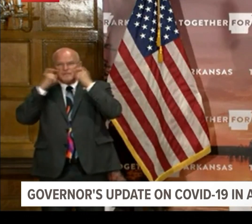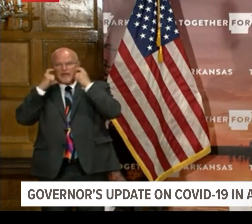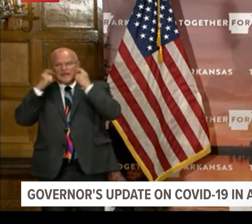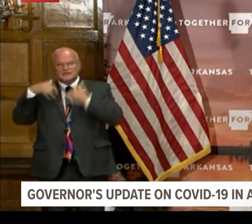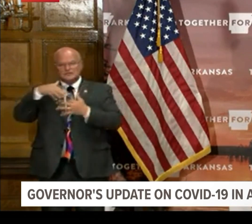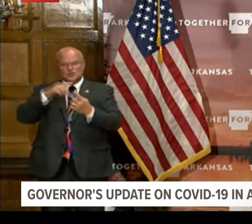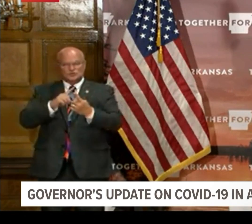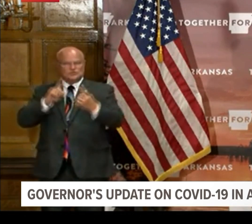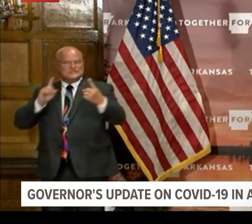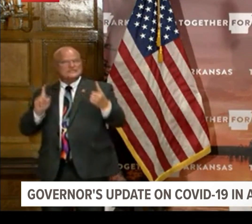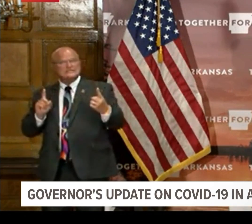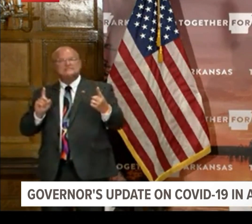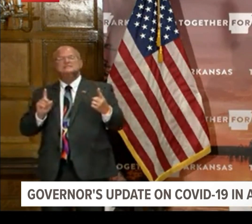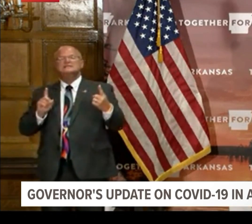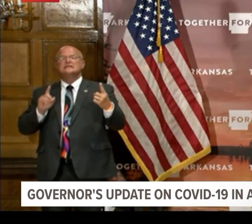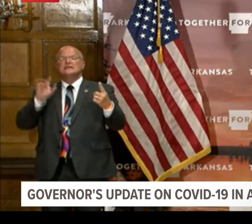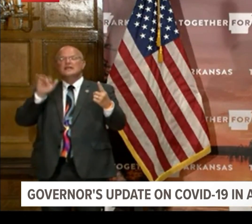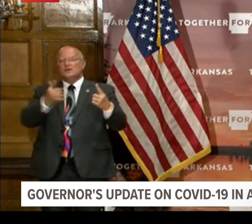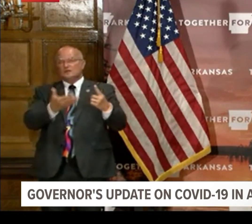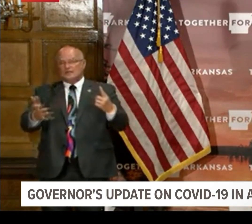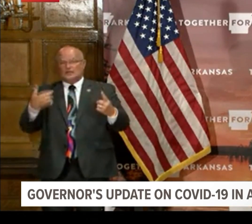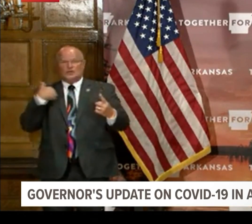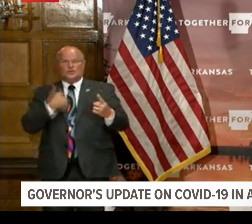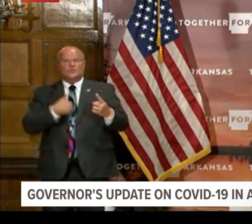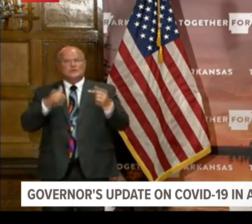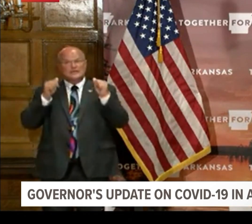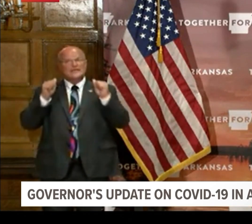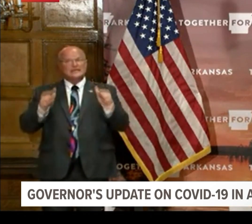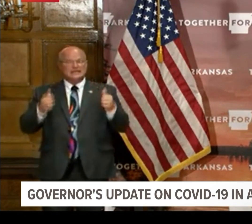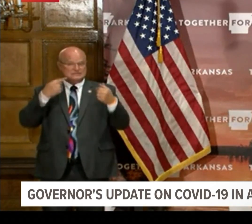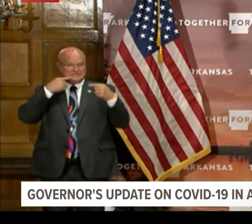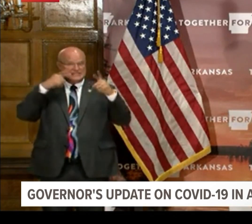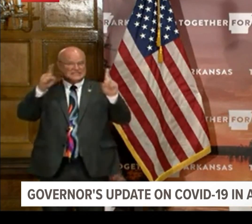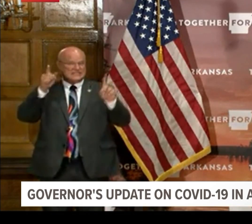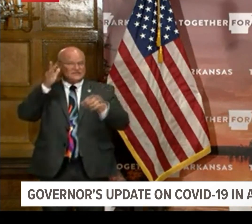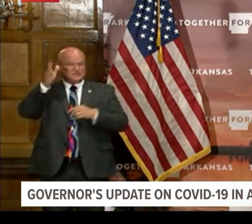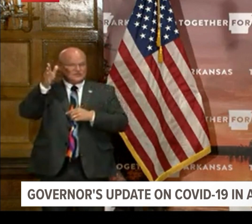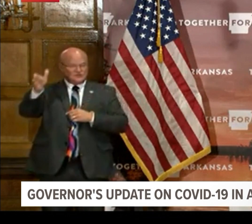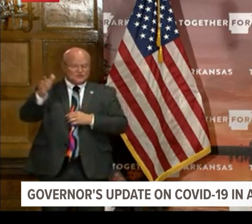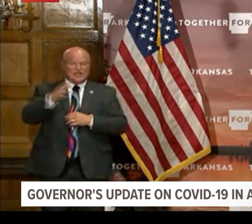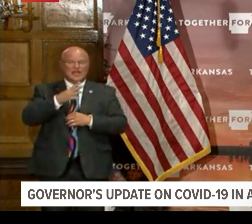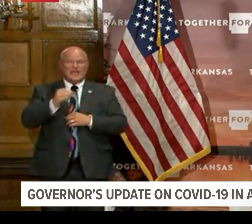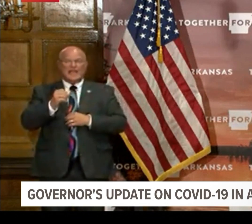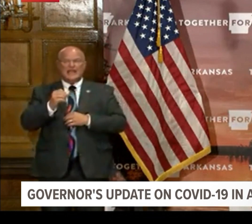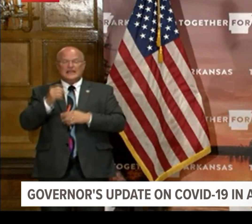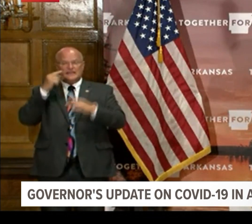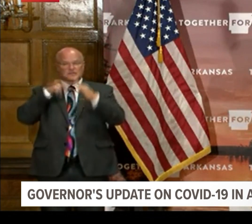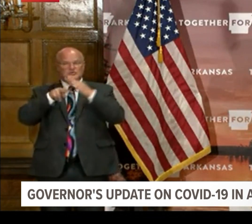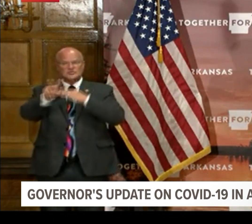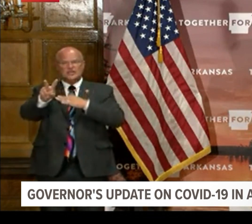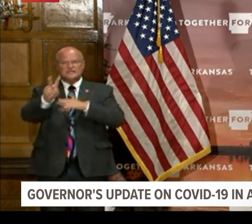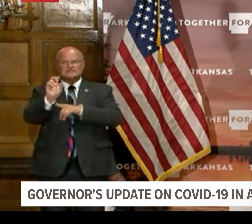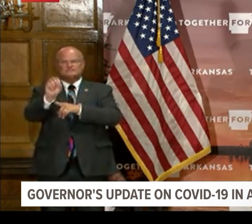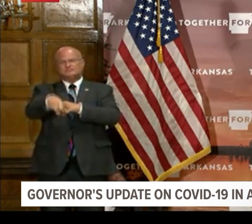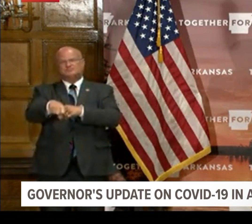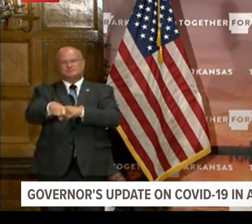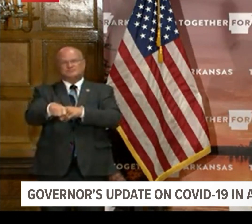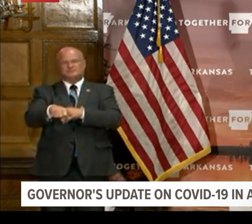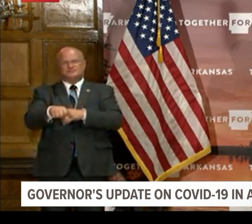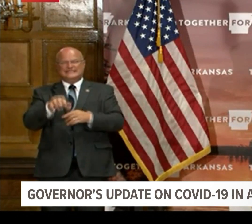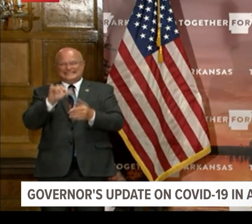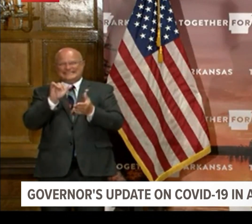social distancing, those measures, so that we can be successful and beat those projections, which is what